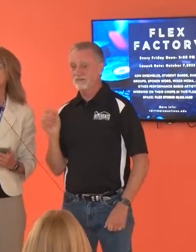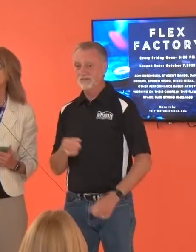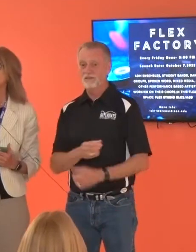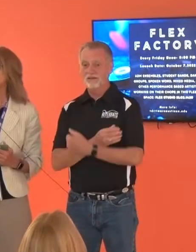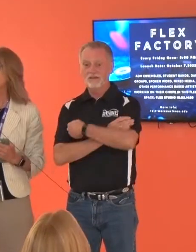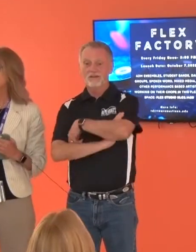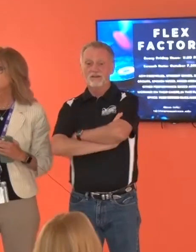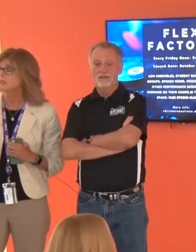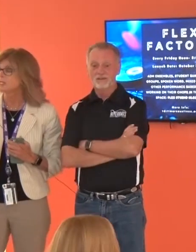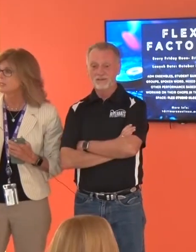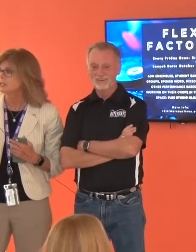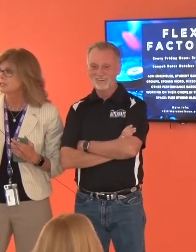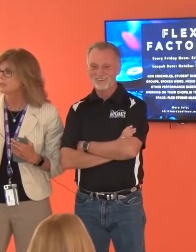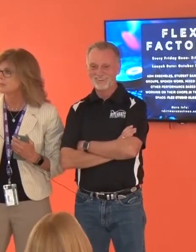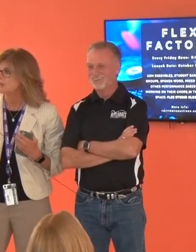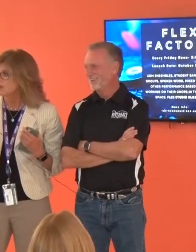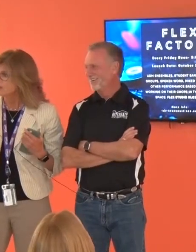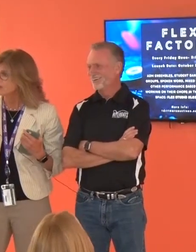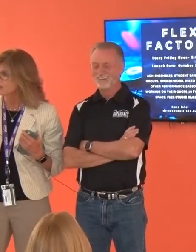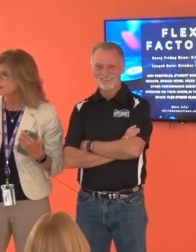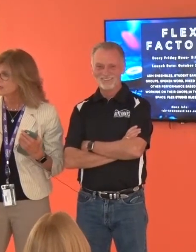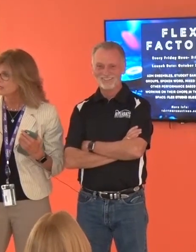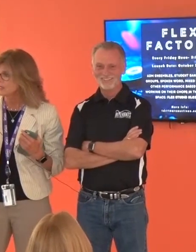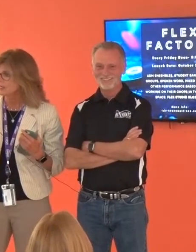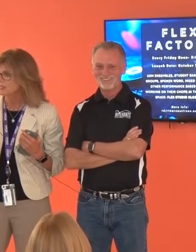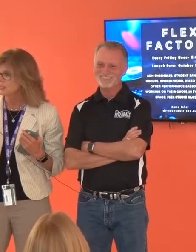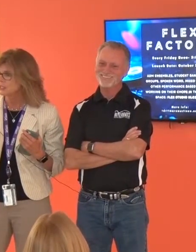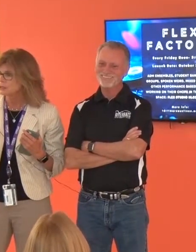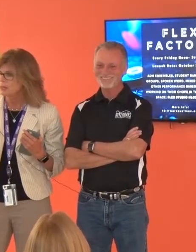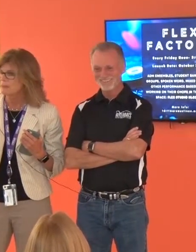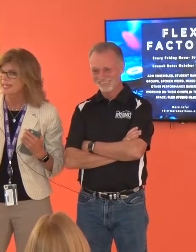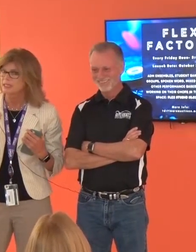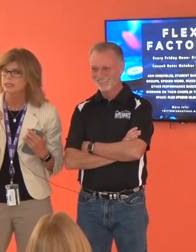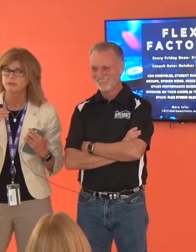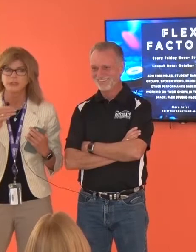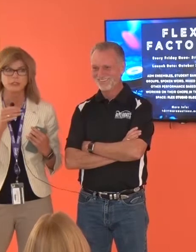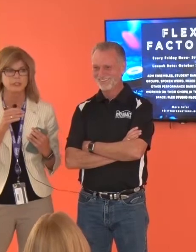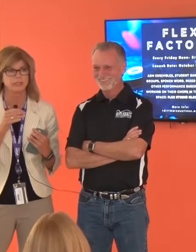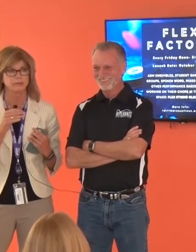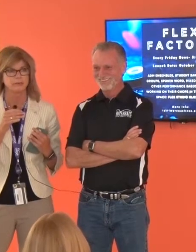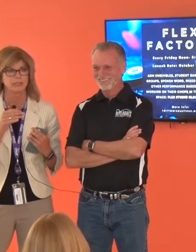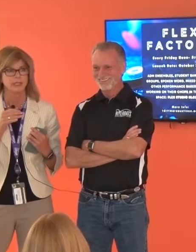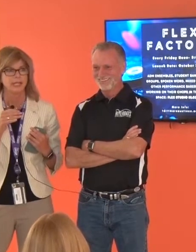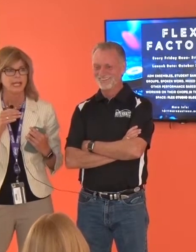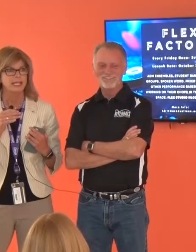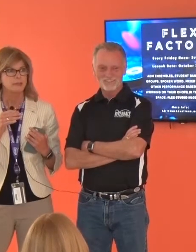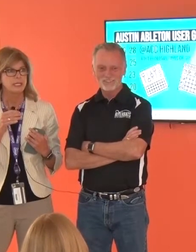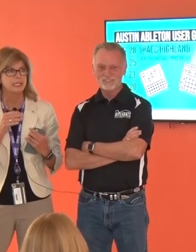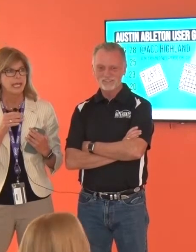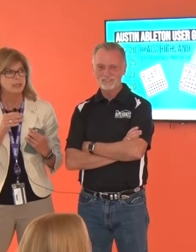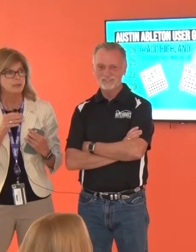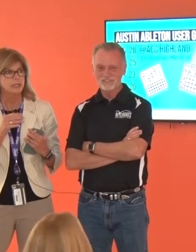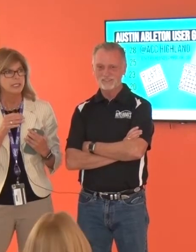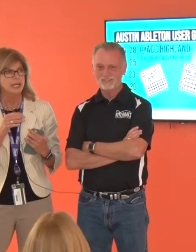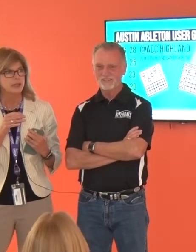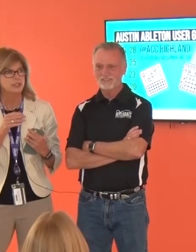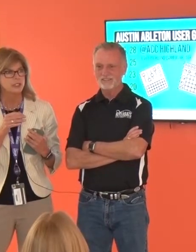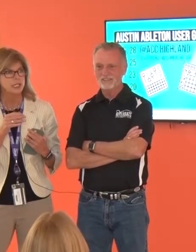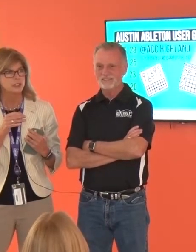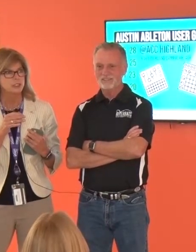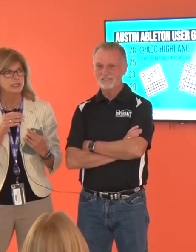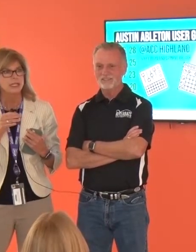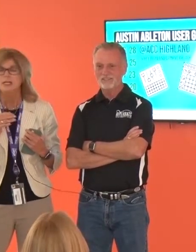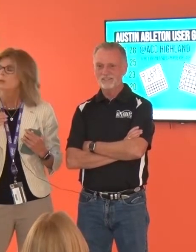So over the last several years, you know that Austin Community College has won Best of for nursing, and that's been a category in